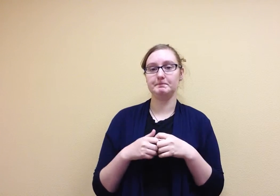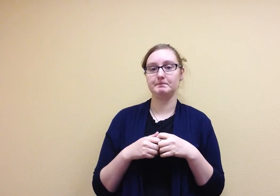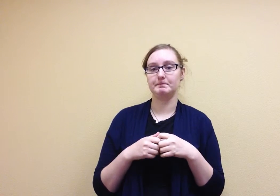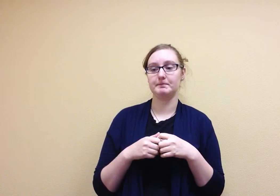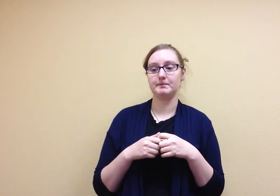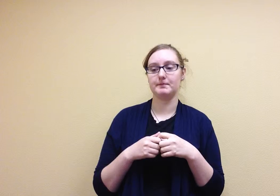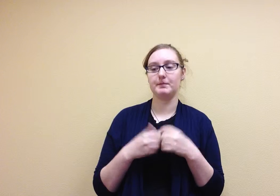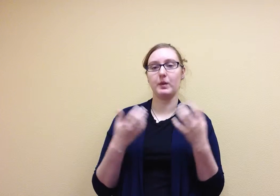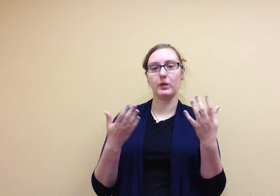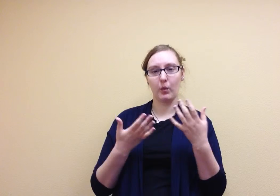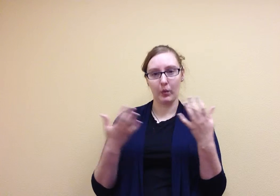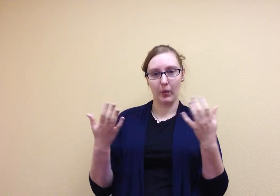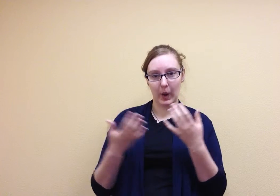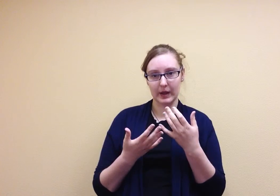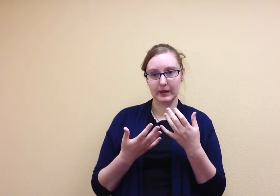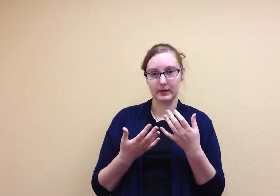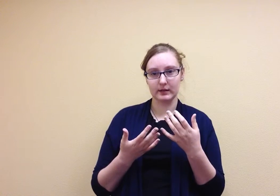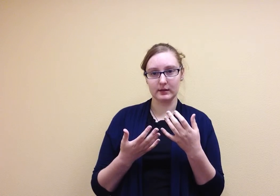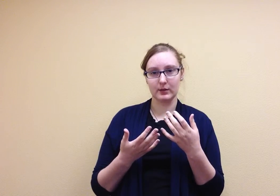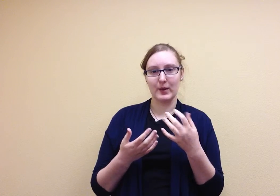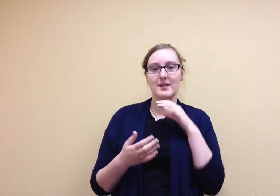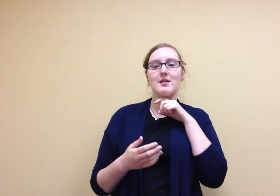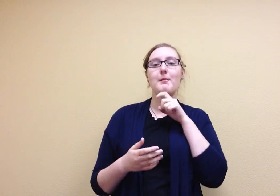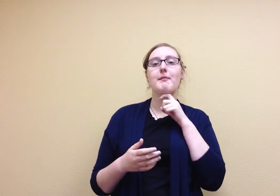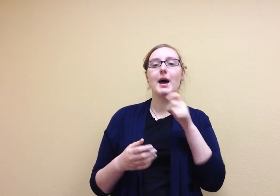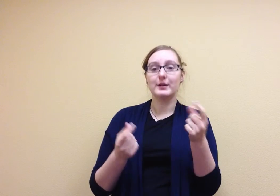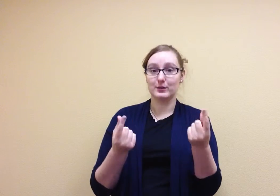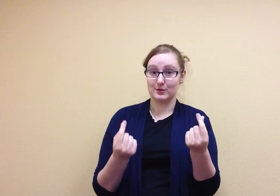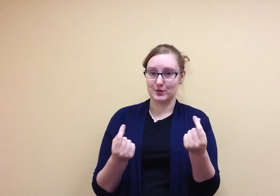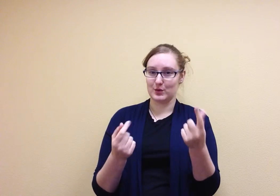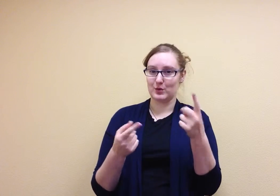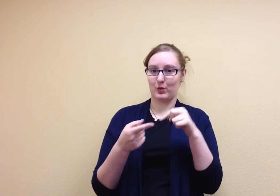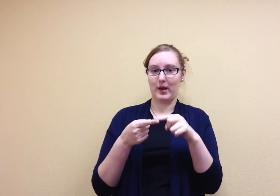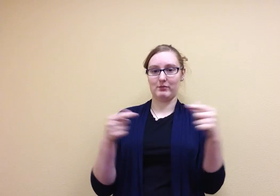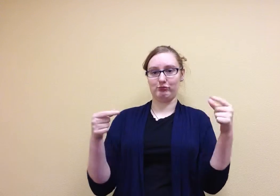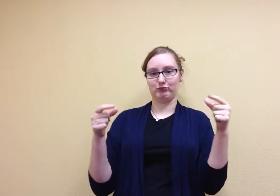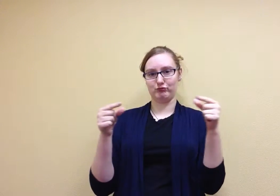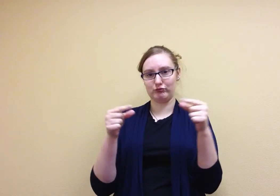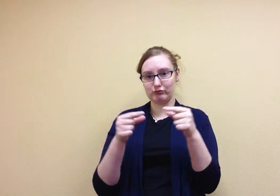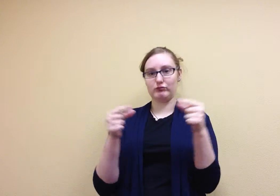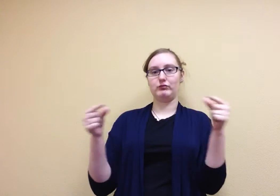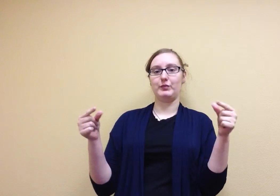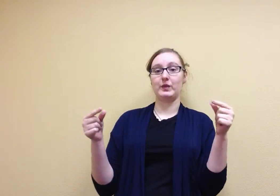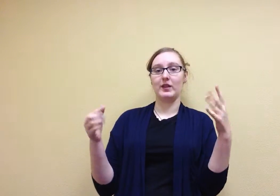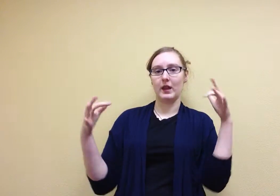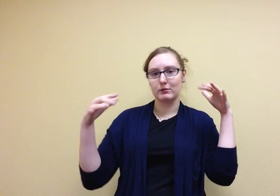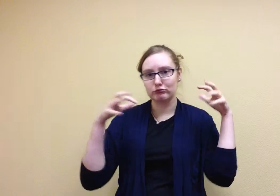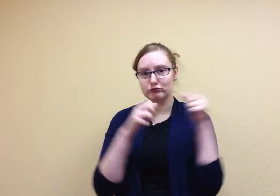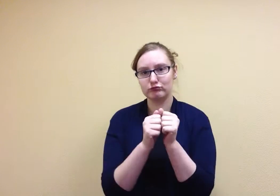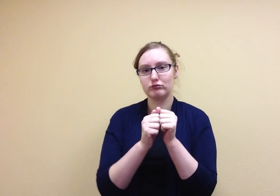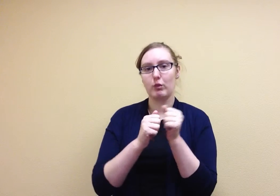What did those metal filings do? Did they come together? What did they do,